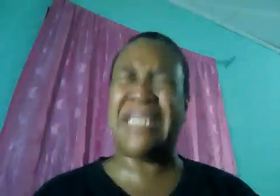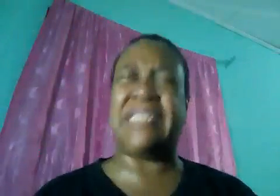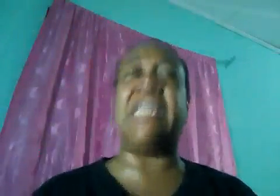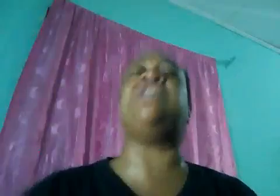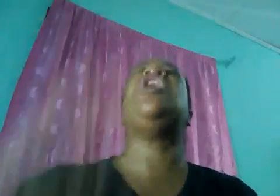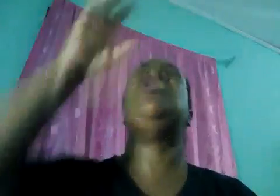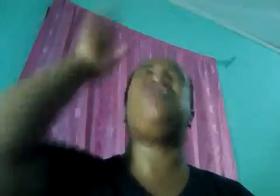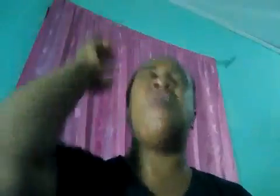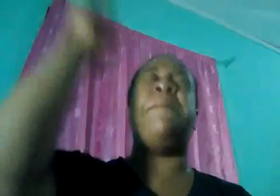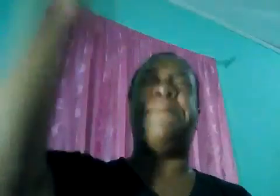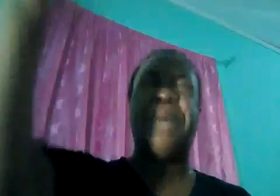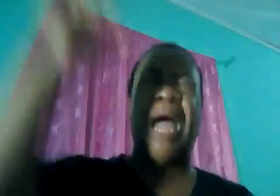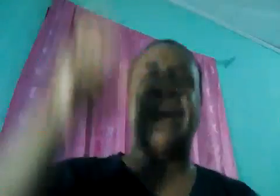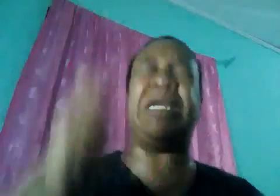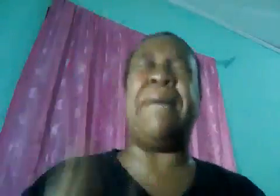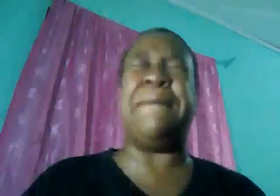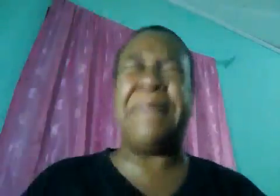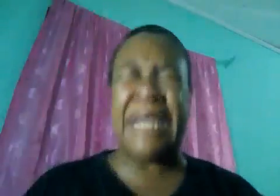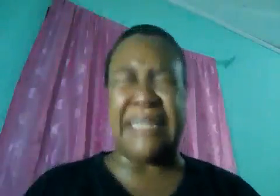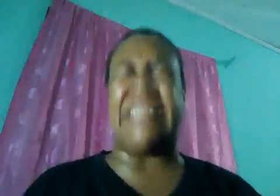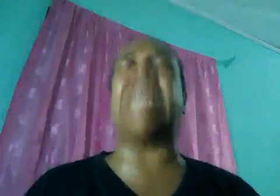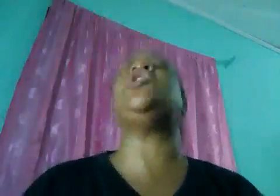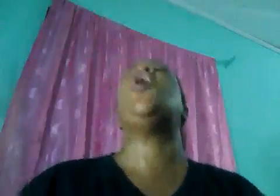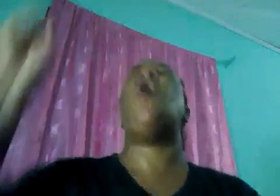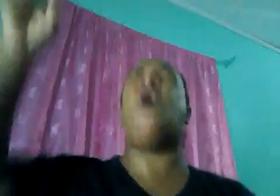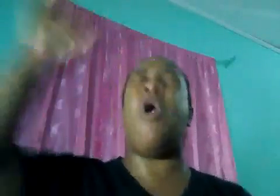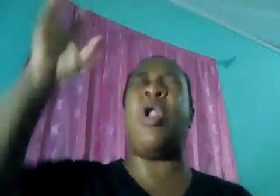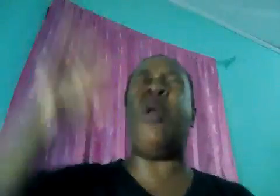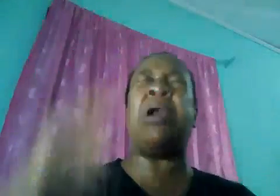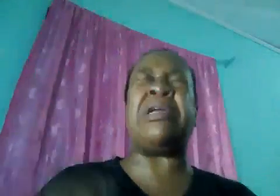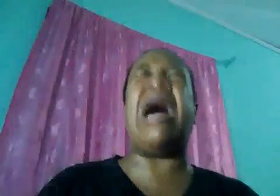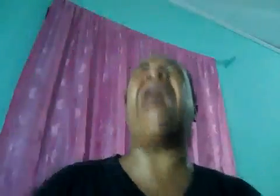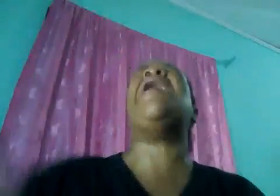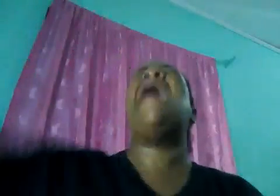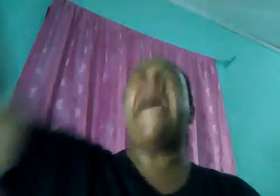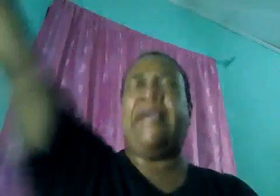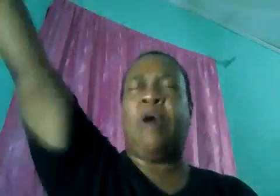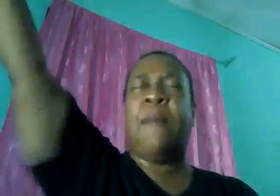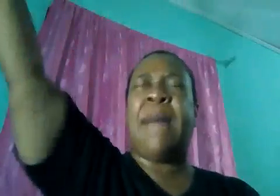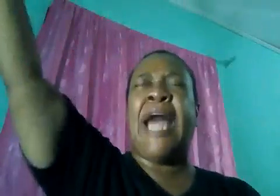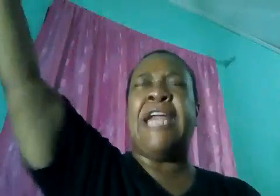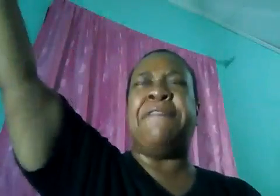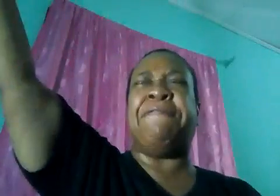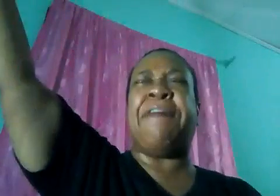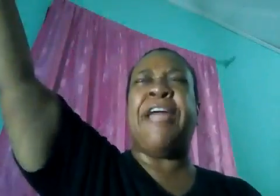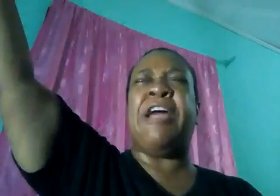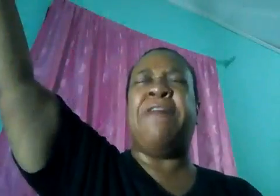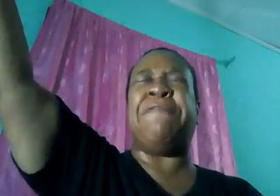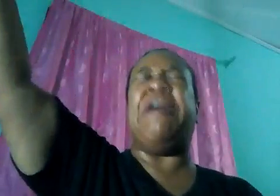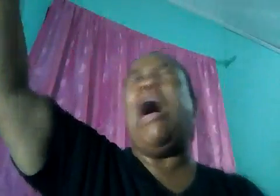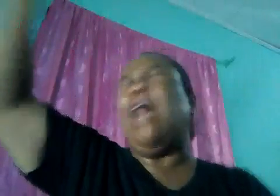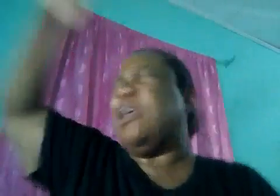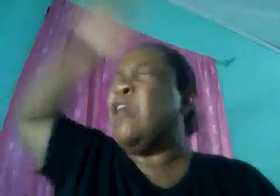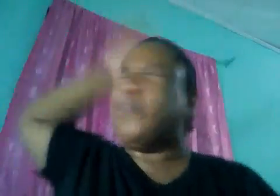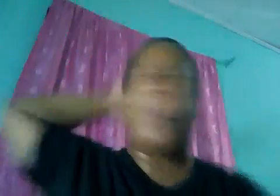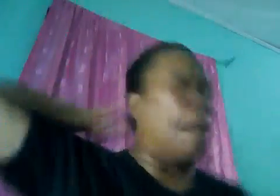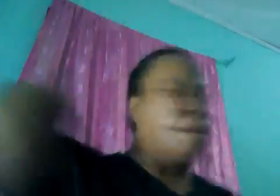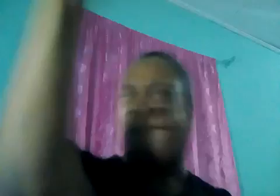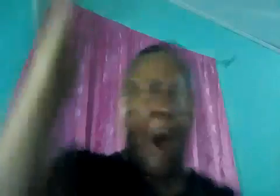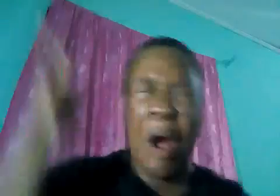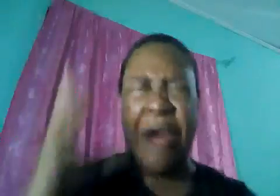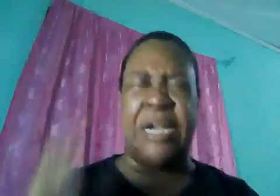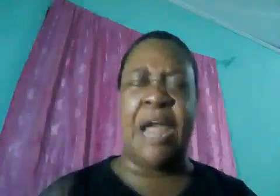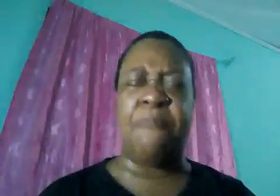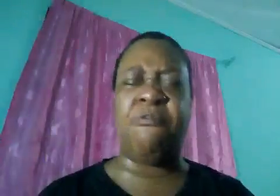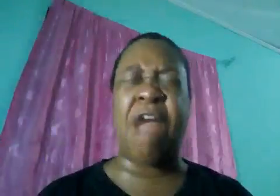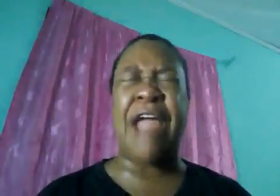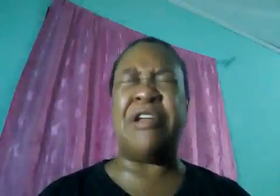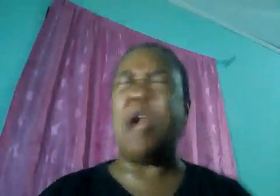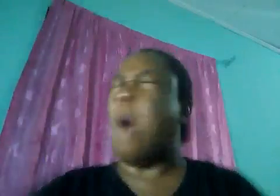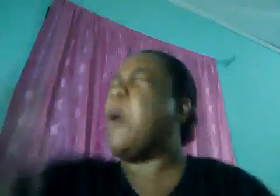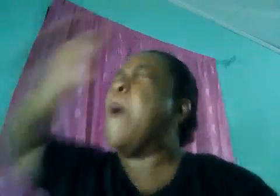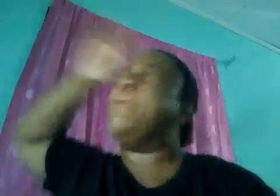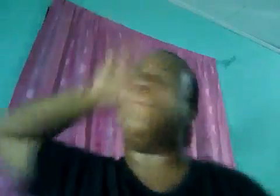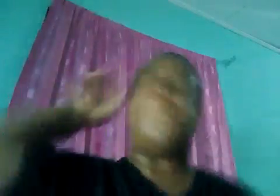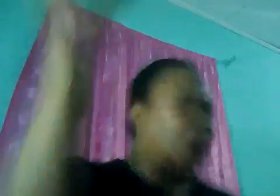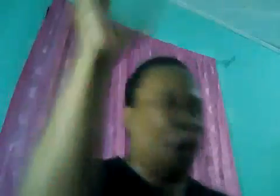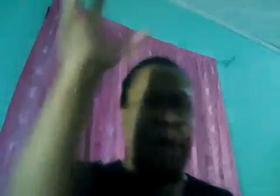to block the blessings, oh Lord God, I command the fire of God to burn them right now, burn them right